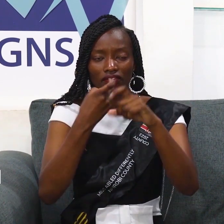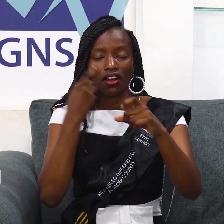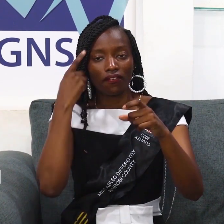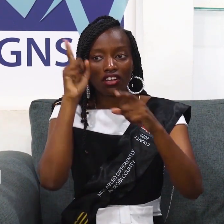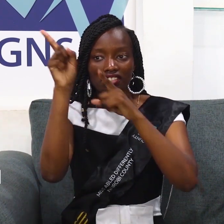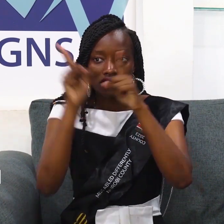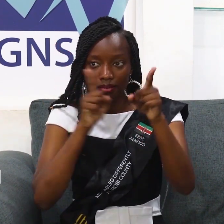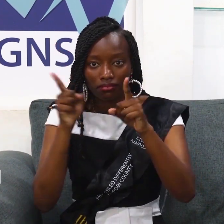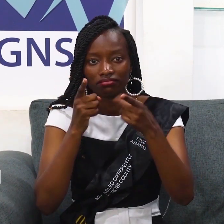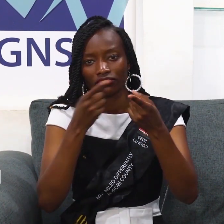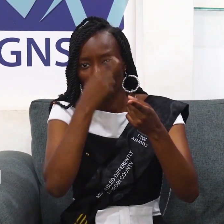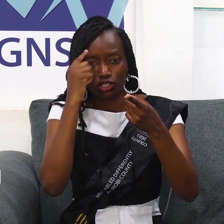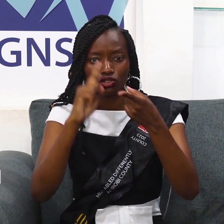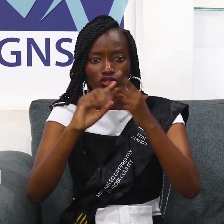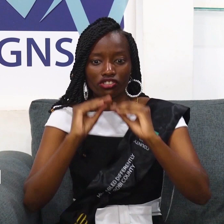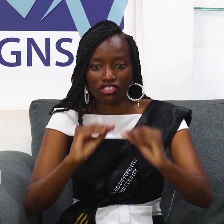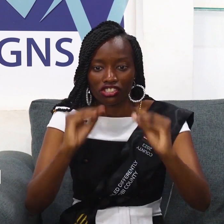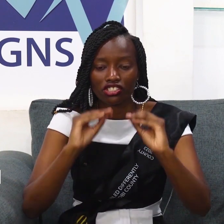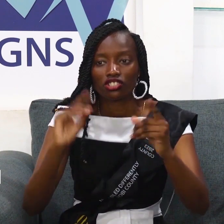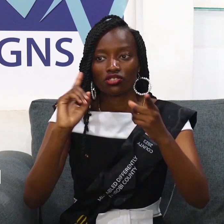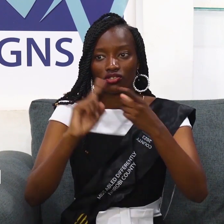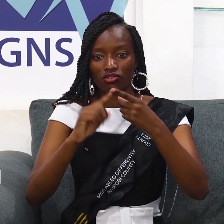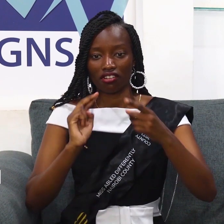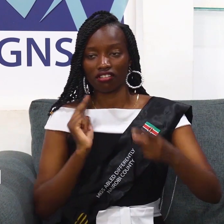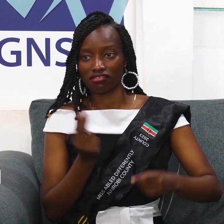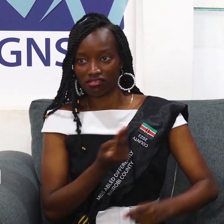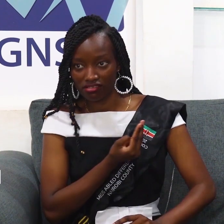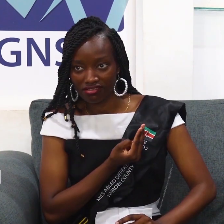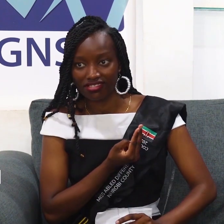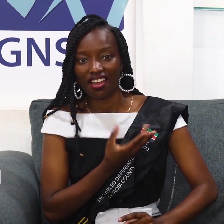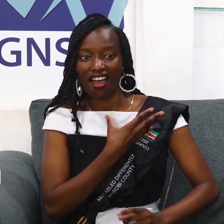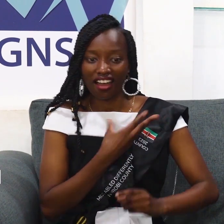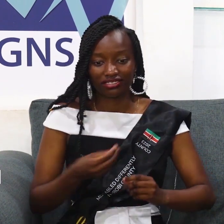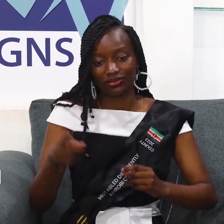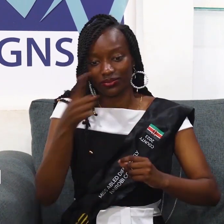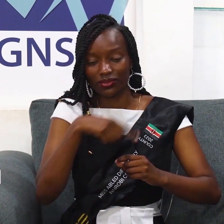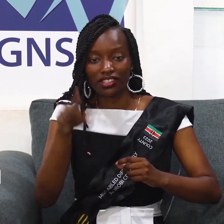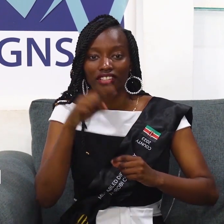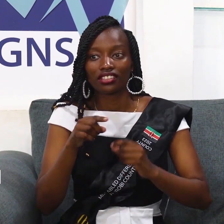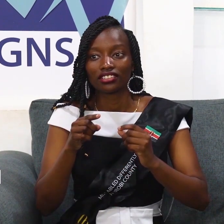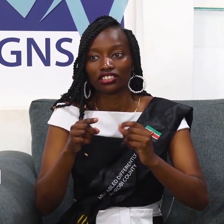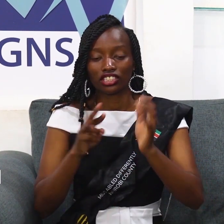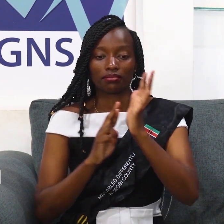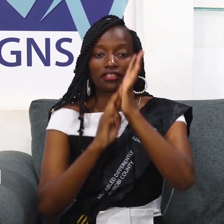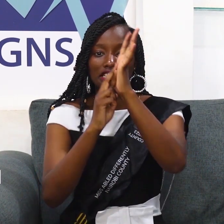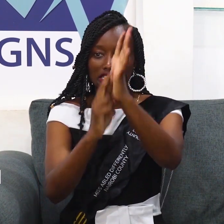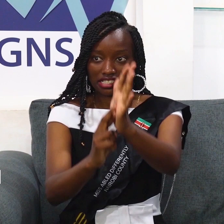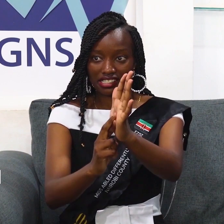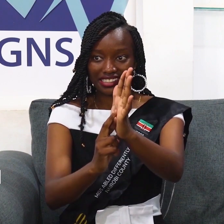So I really had taken a lot of time to practice. So by the time we were traveling, I had really learned a lot, and